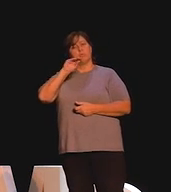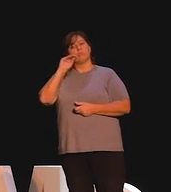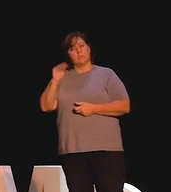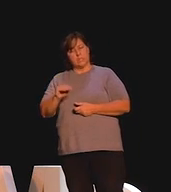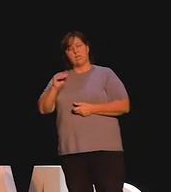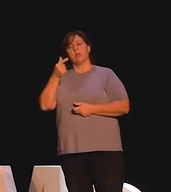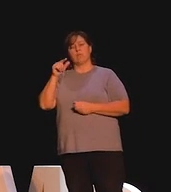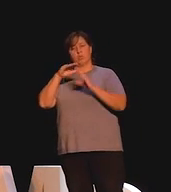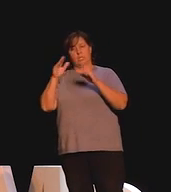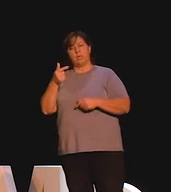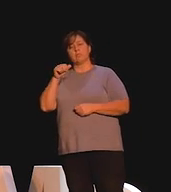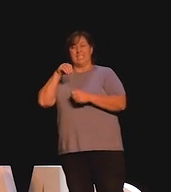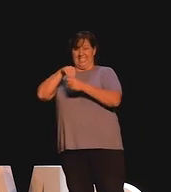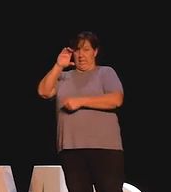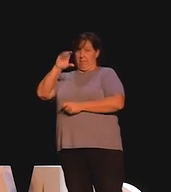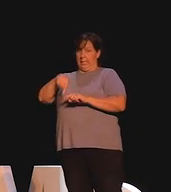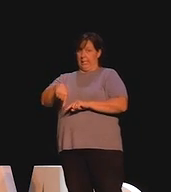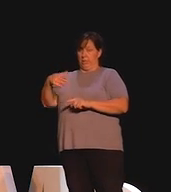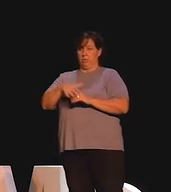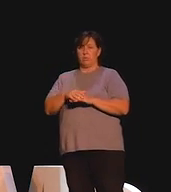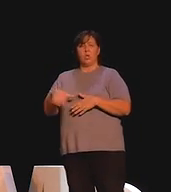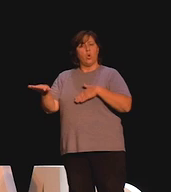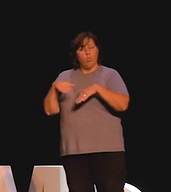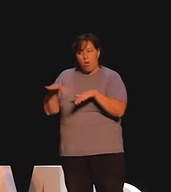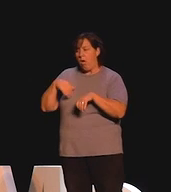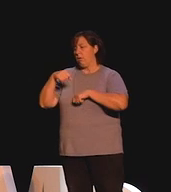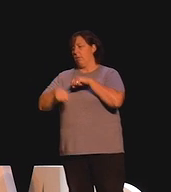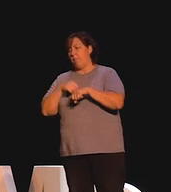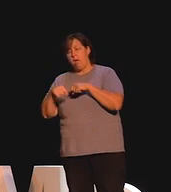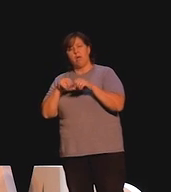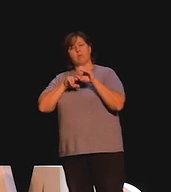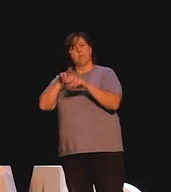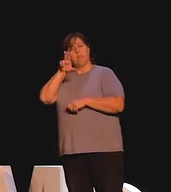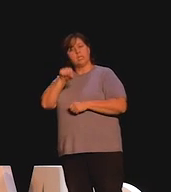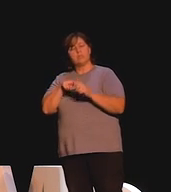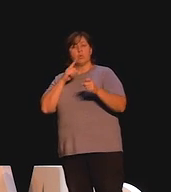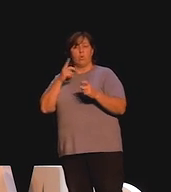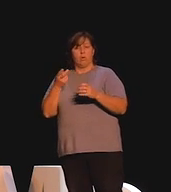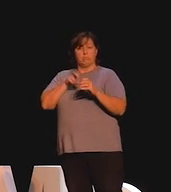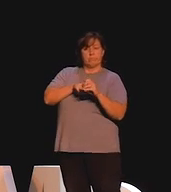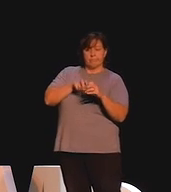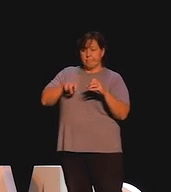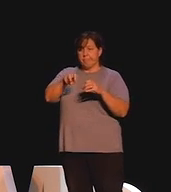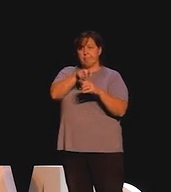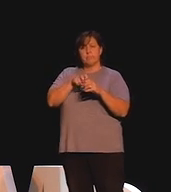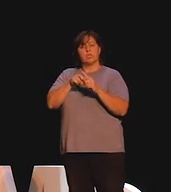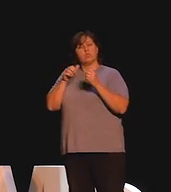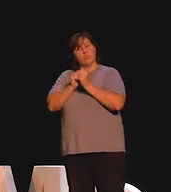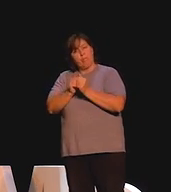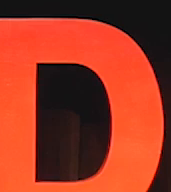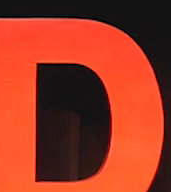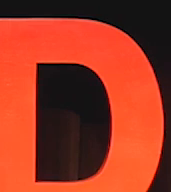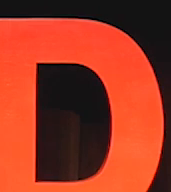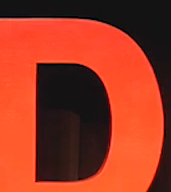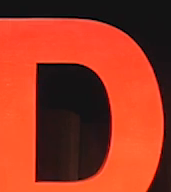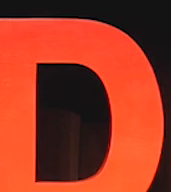gas emissions in Colombia. So walk, bike, take the bus, carpool. Just think about your active transportation. I also